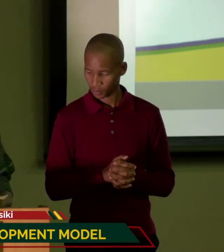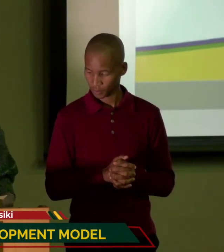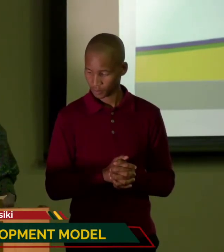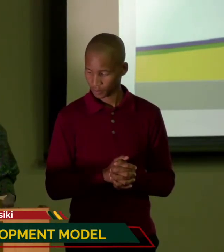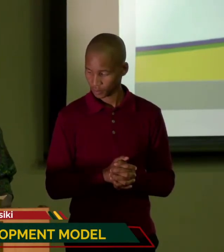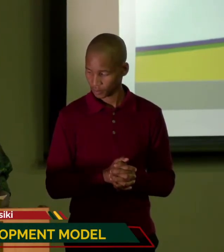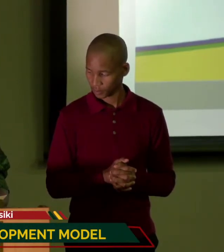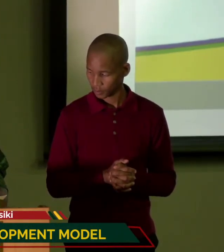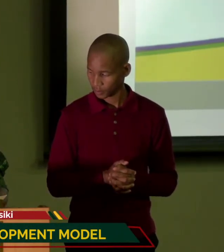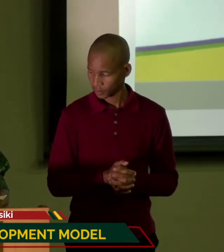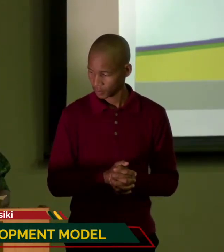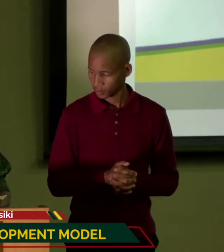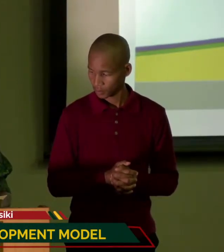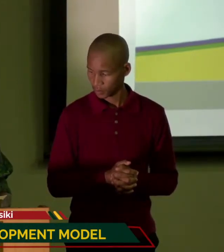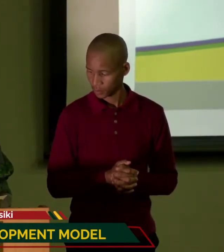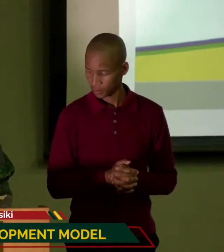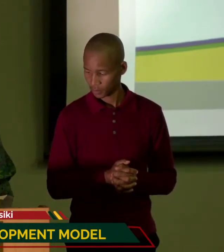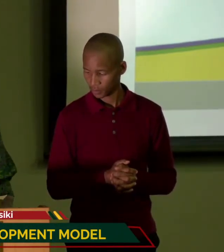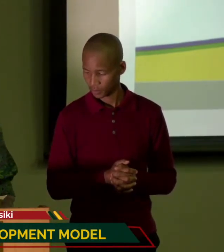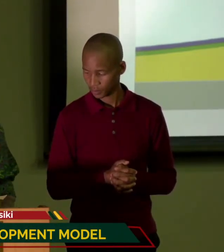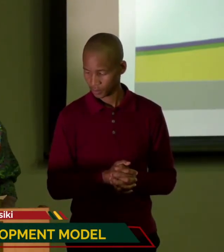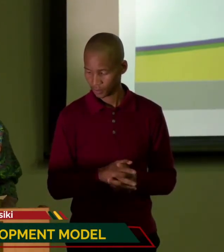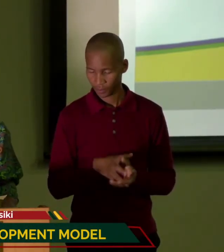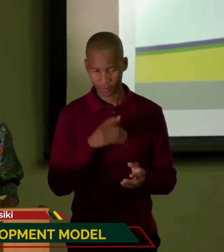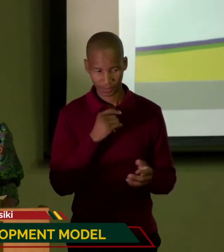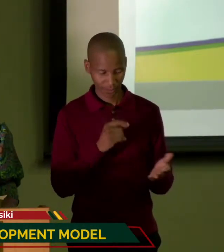I-report eninzi kangandisesenyeleni.